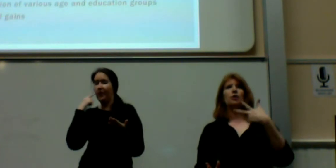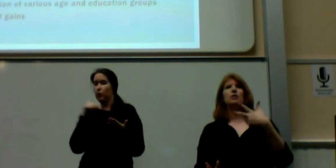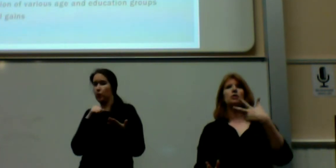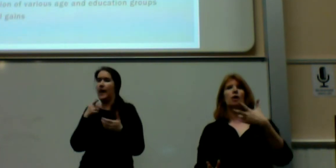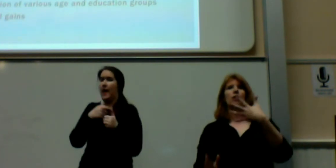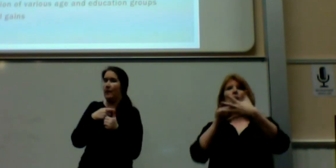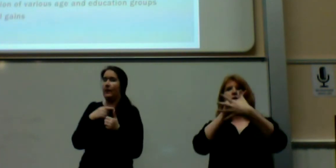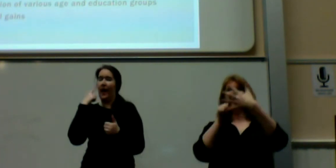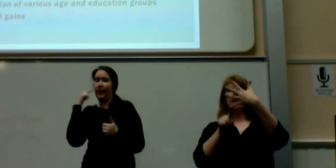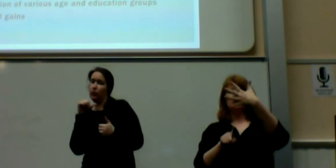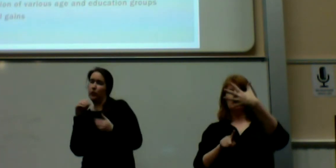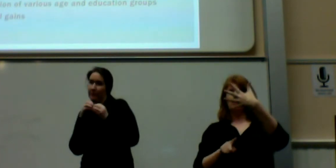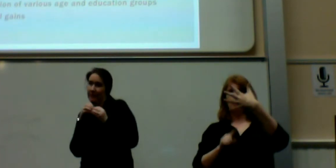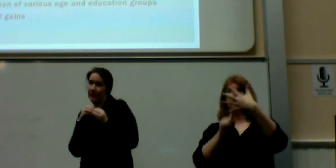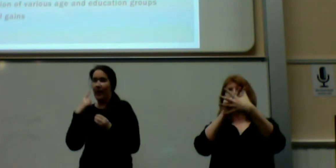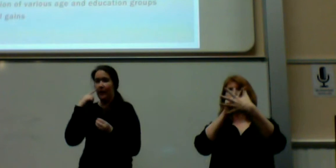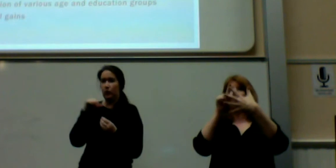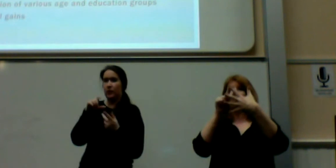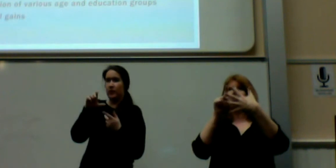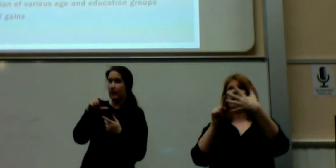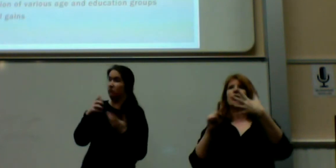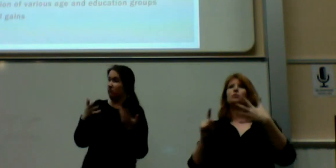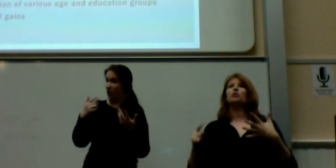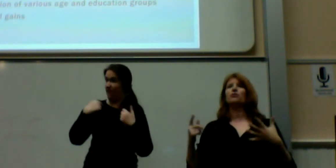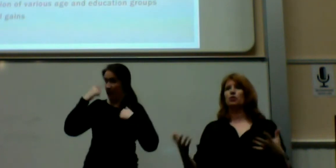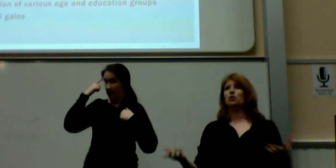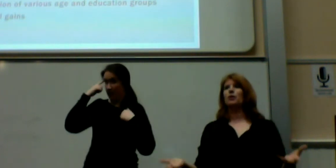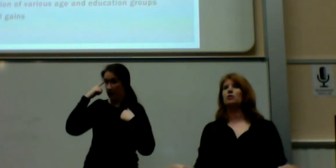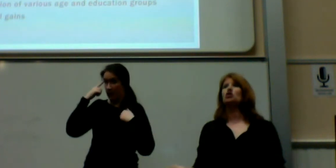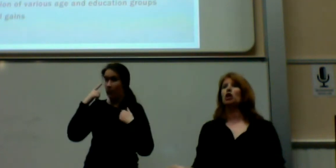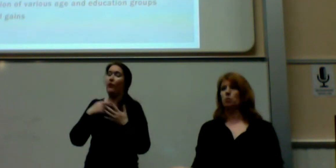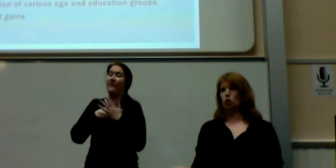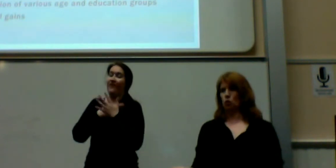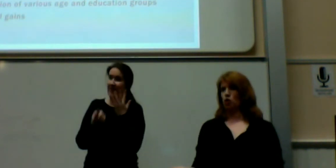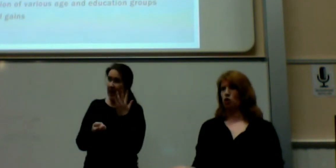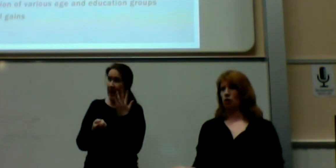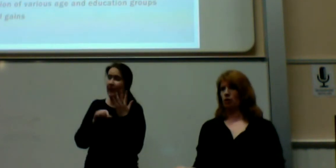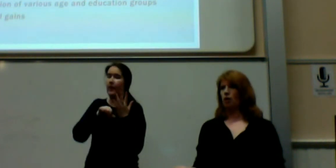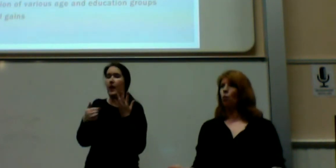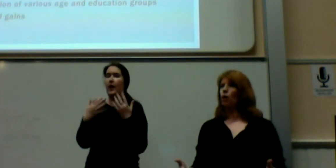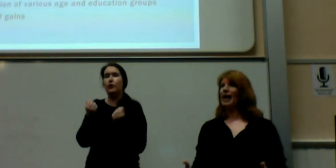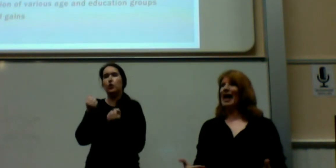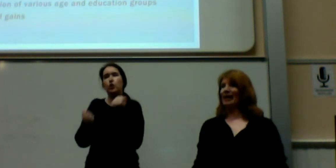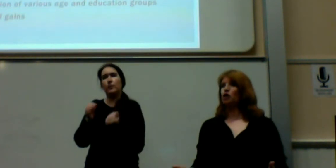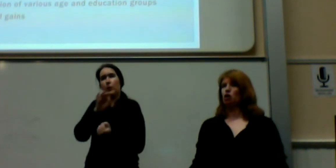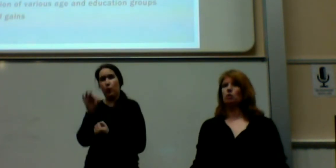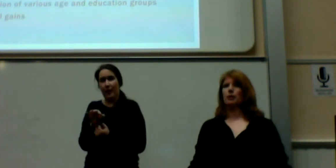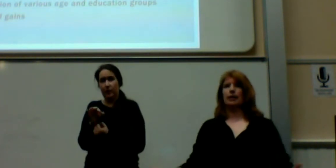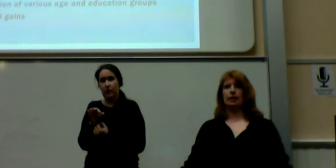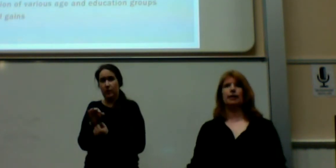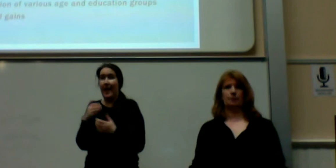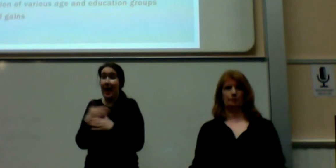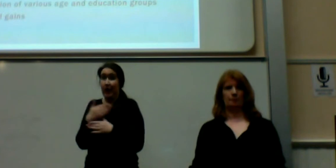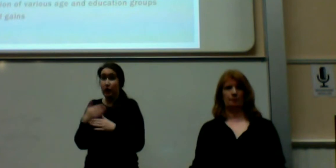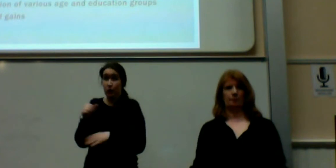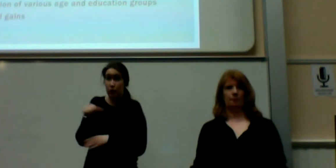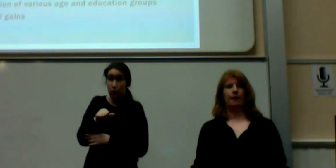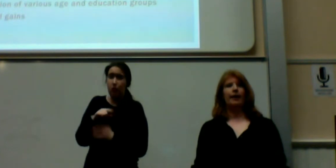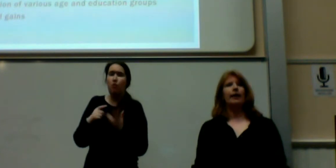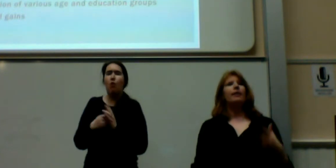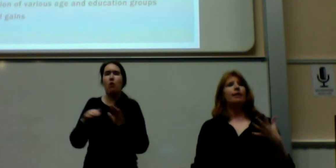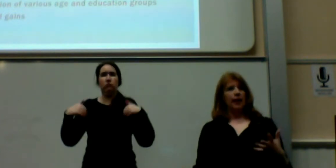Okay, so at the very start, 5 scenarios, each one of them has what's referred to as the judgment question. What action should be taken?